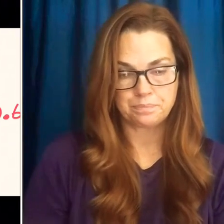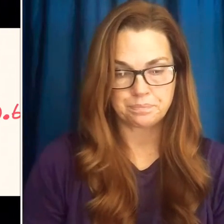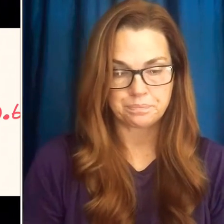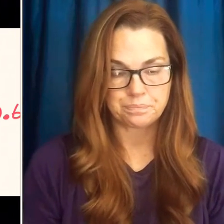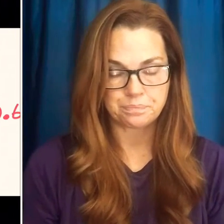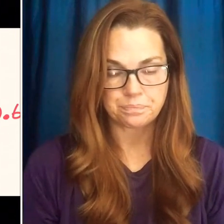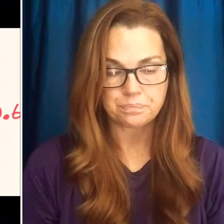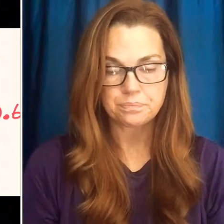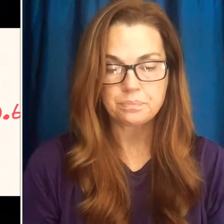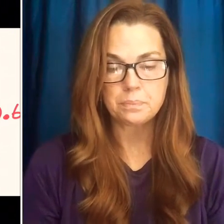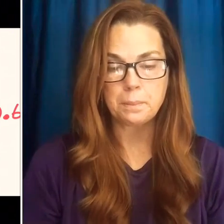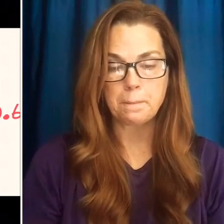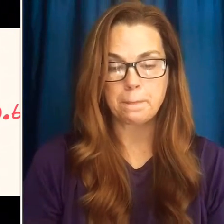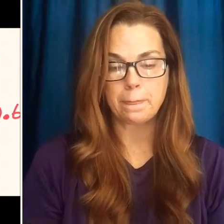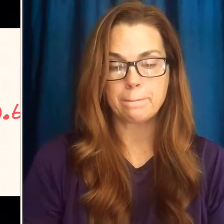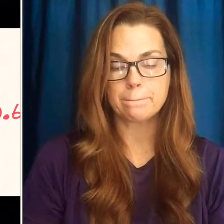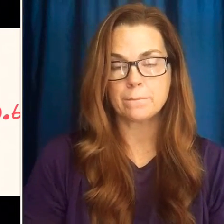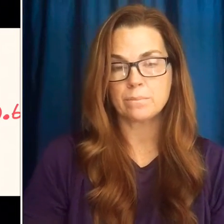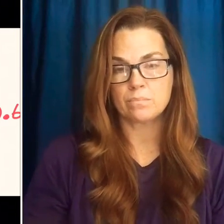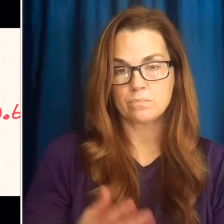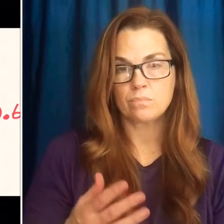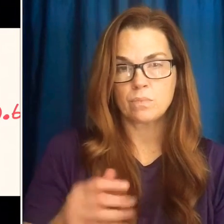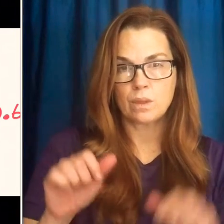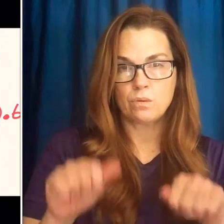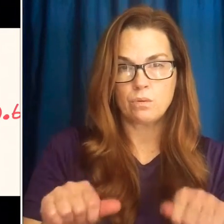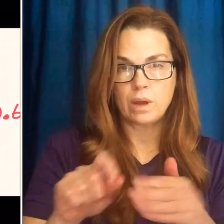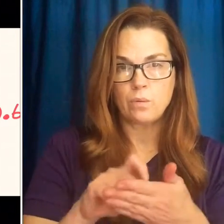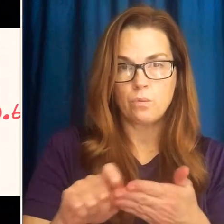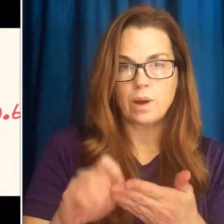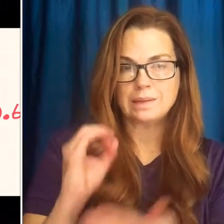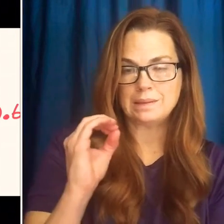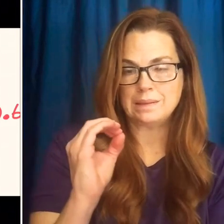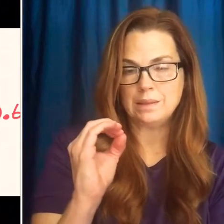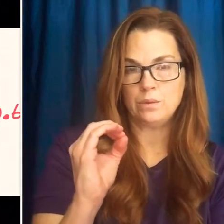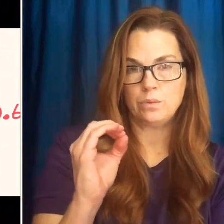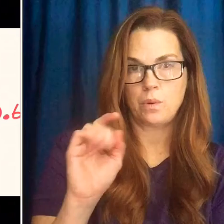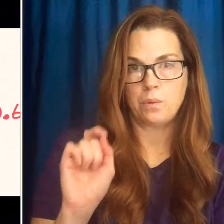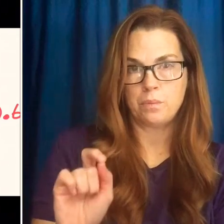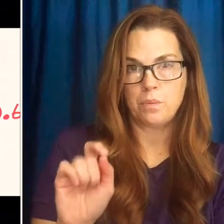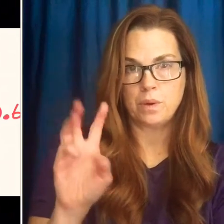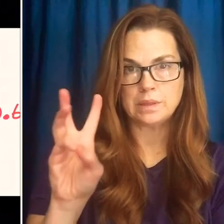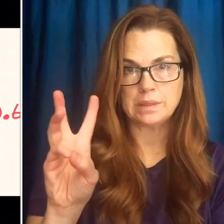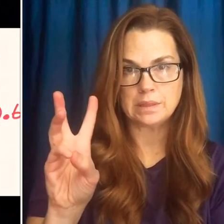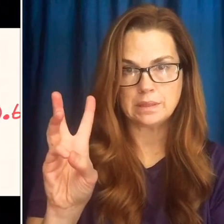0.6. Now, I have 0.6 and I have